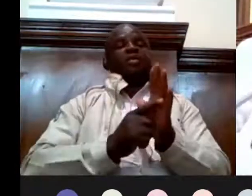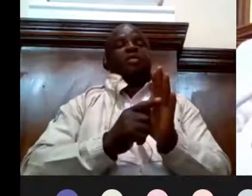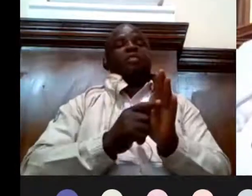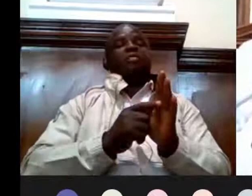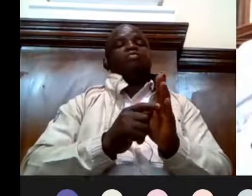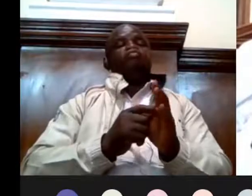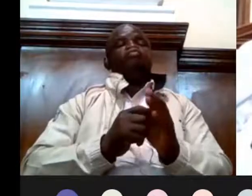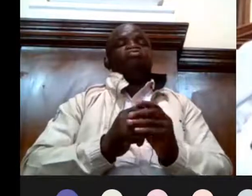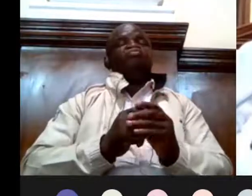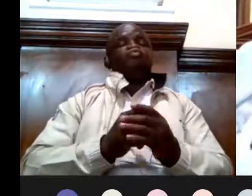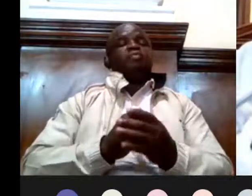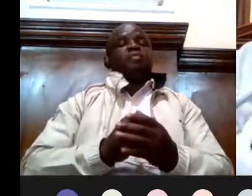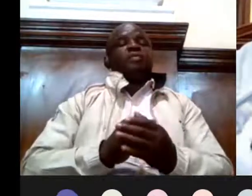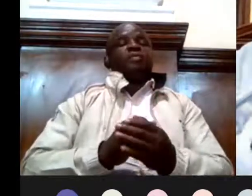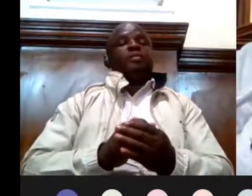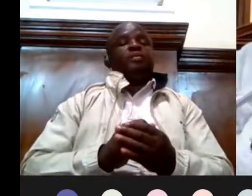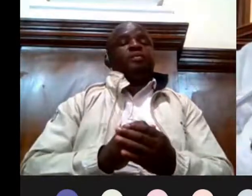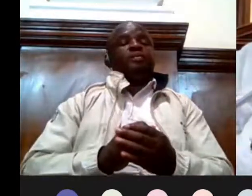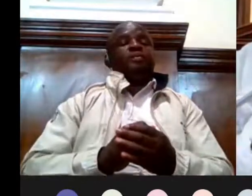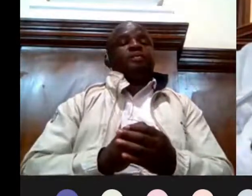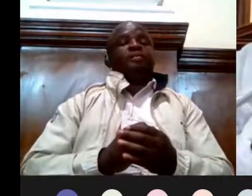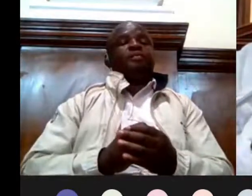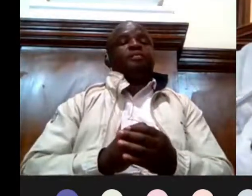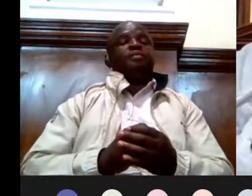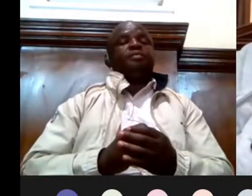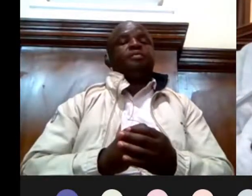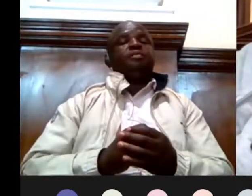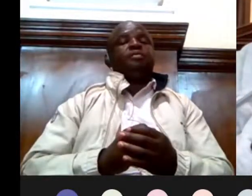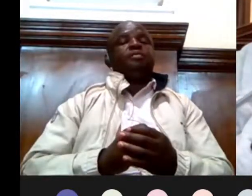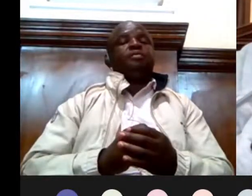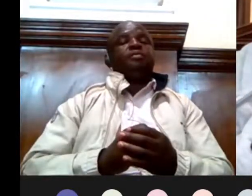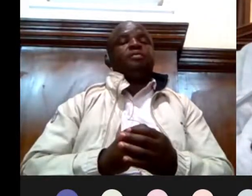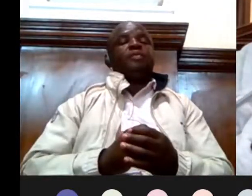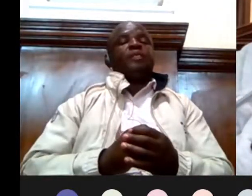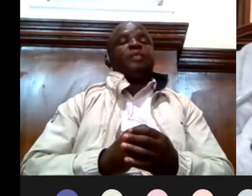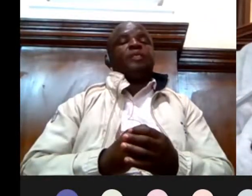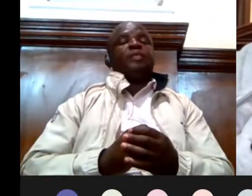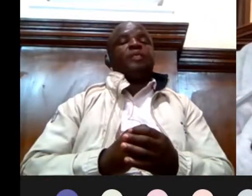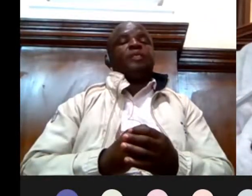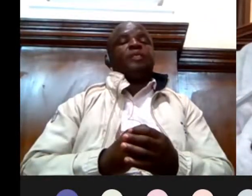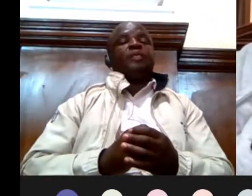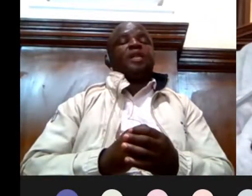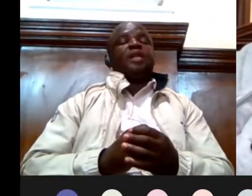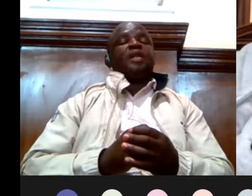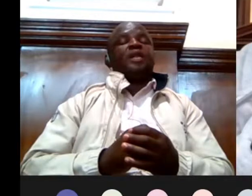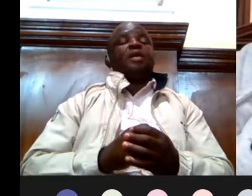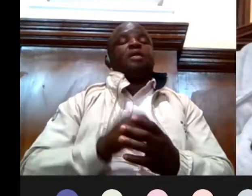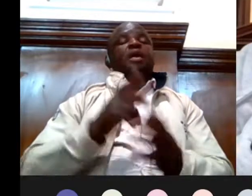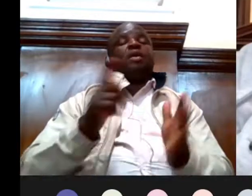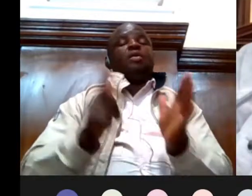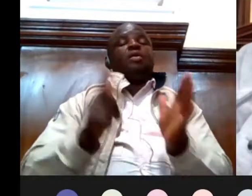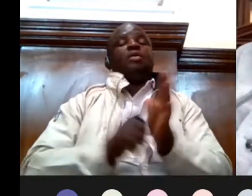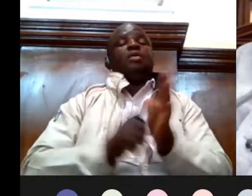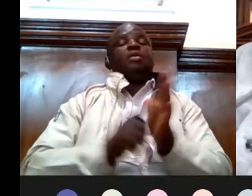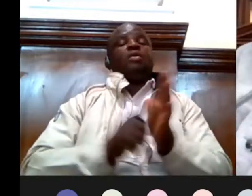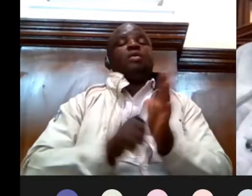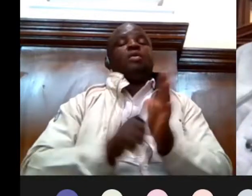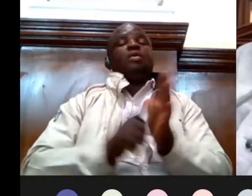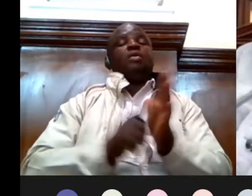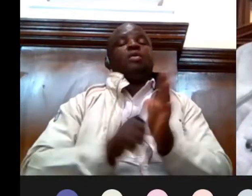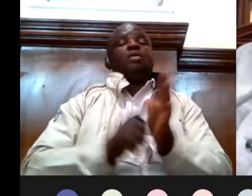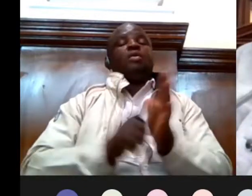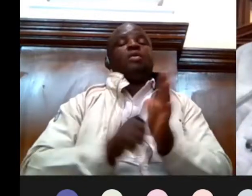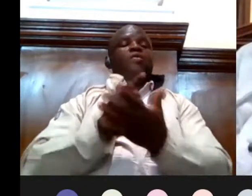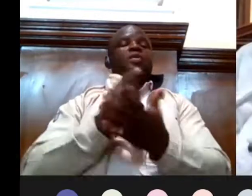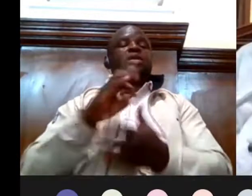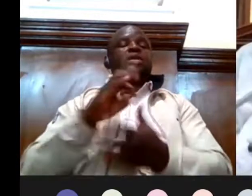1950, a law which require African person to carry a document to prove that